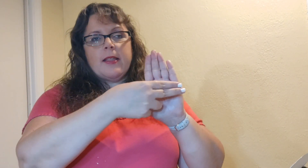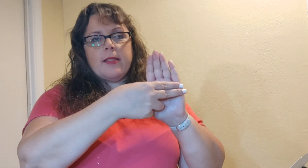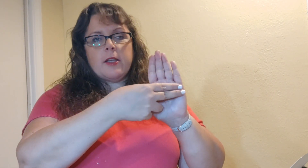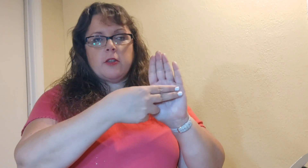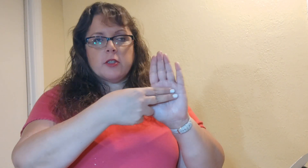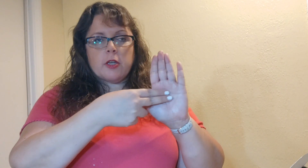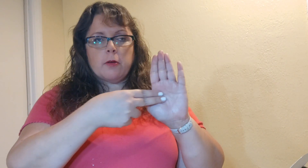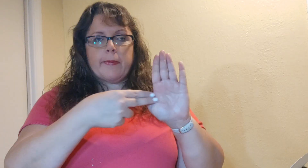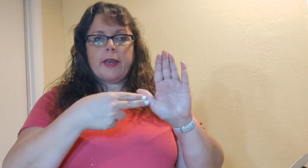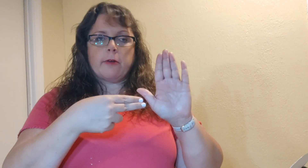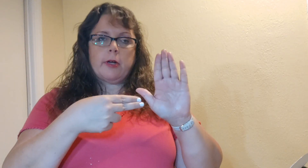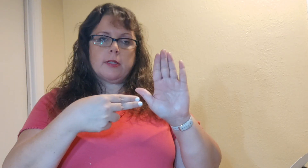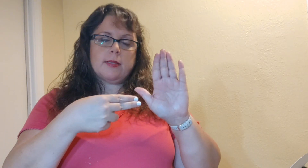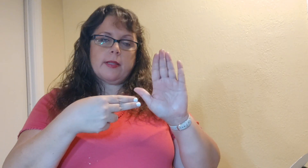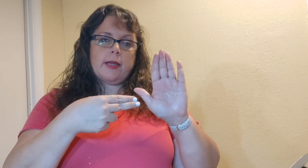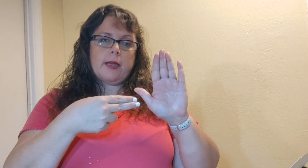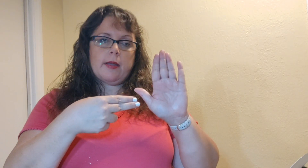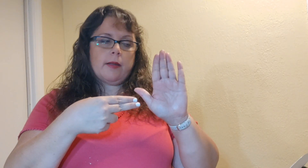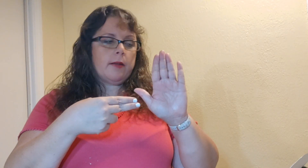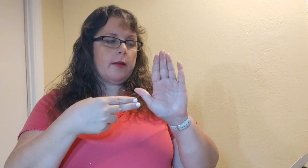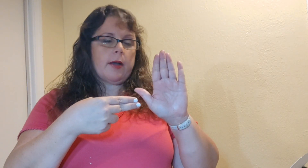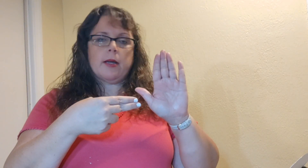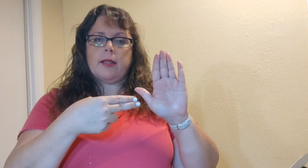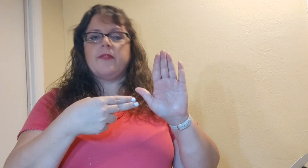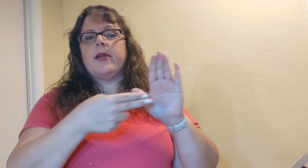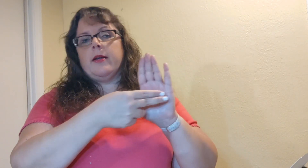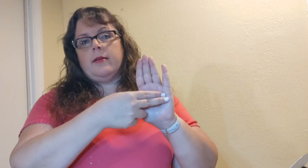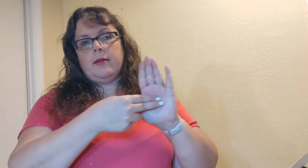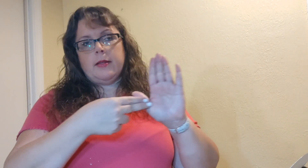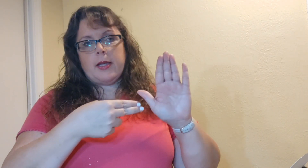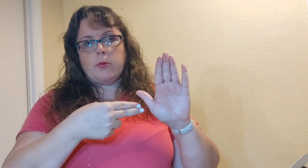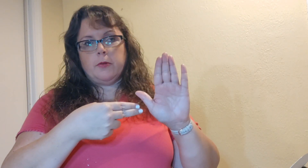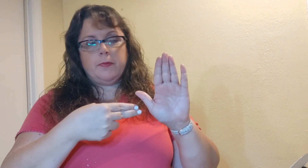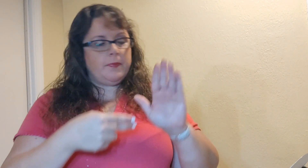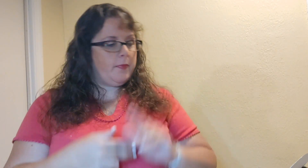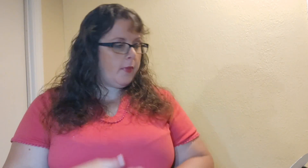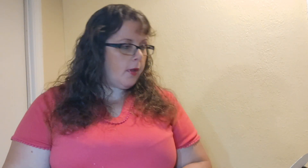And then you just go right across the left hand label.